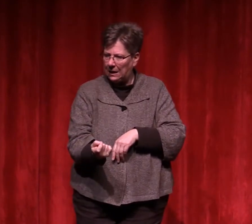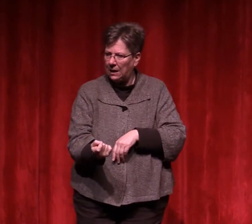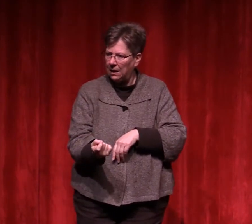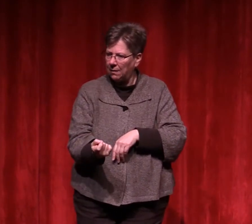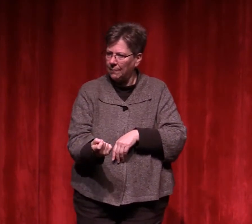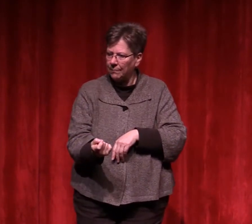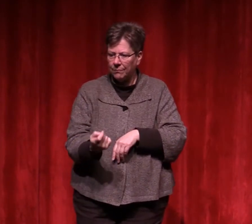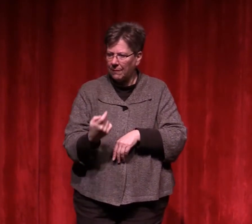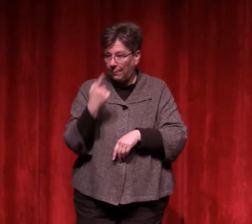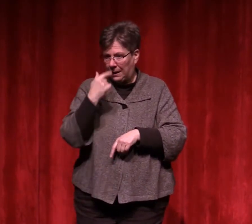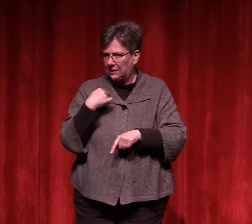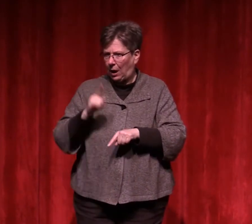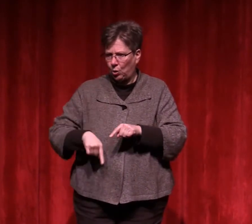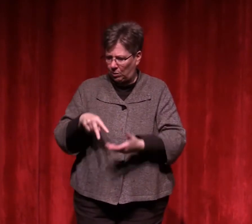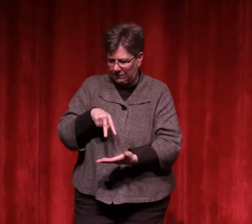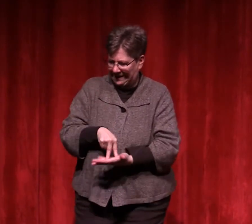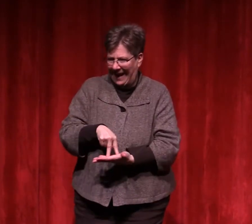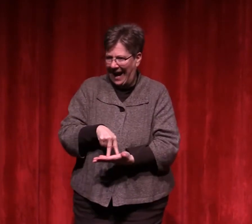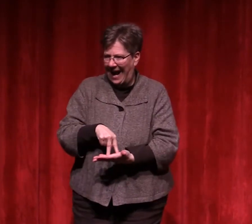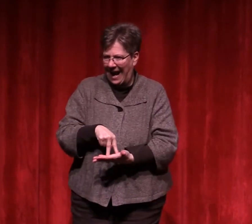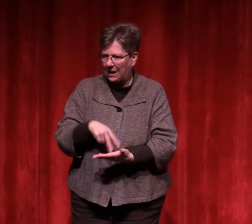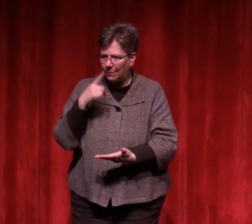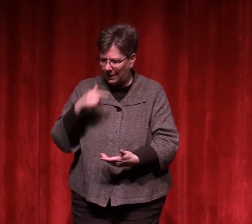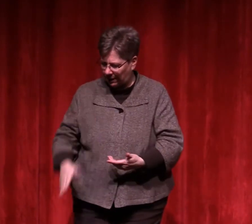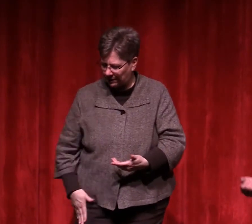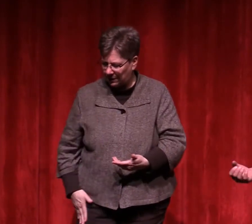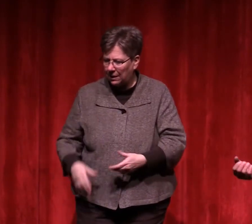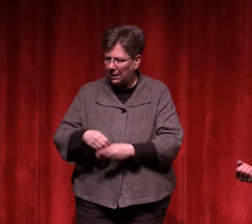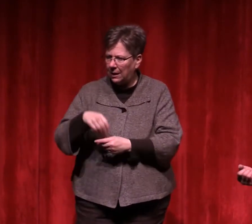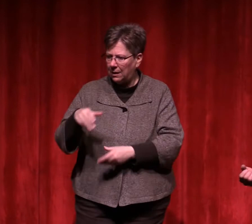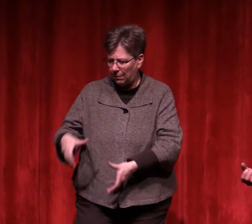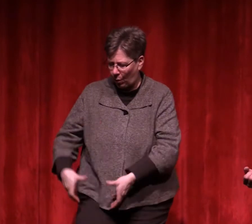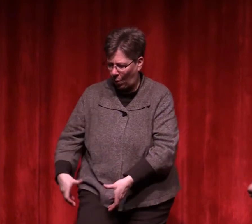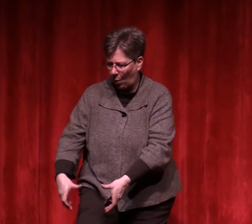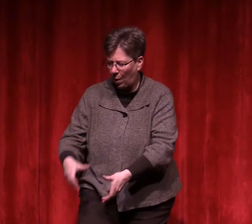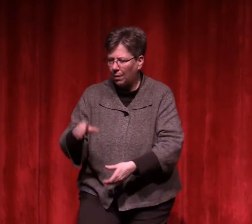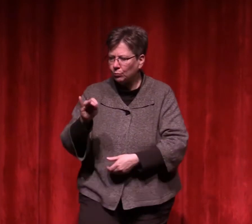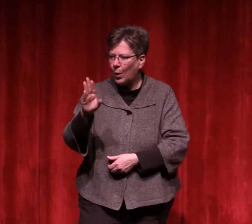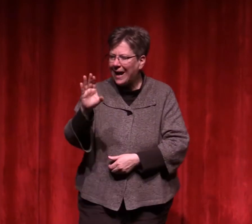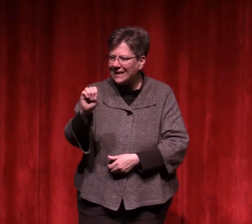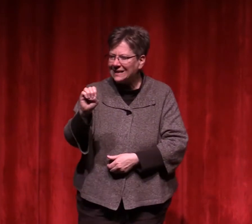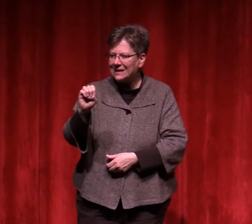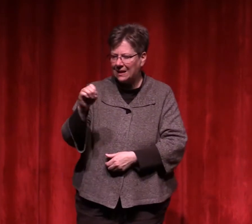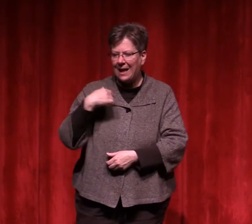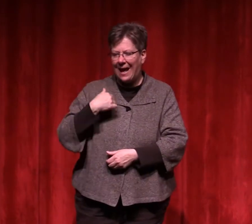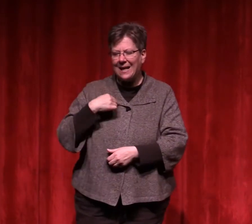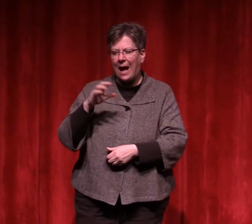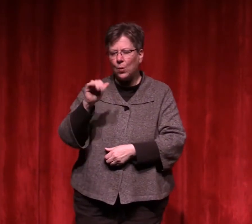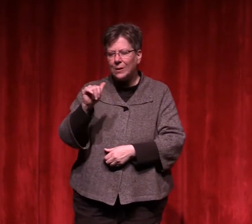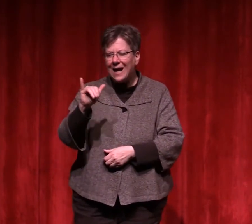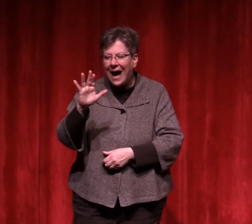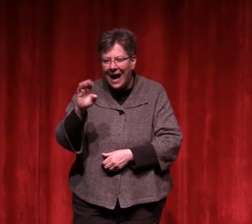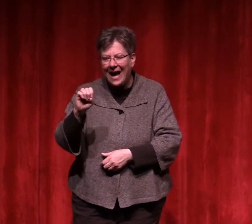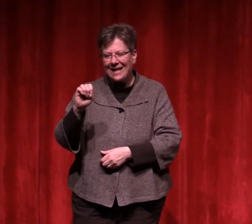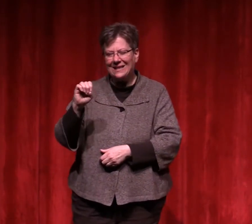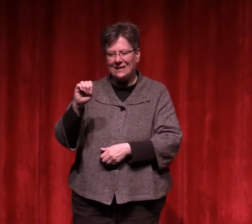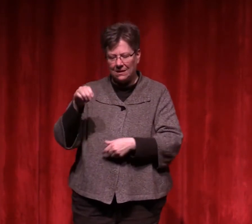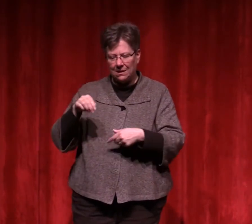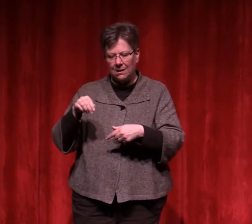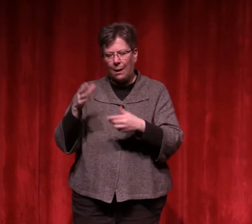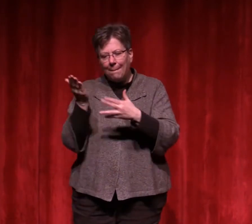avoided eye contact with me while I was had my knee in the brace and icing it in between runs, you know, with my little cryo